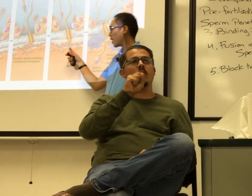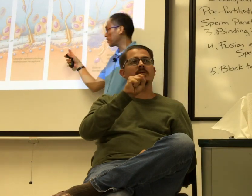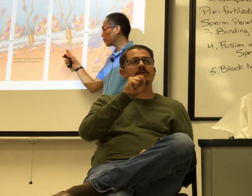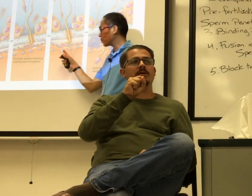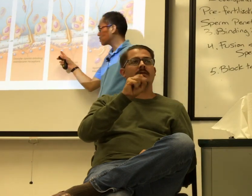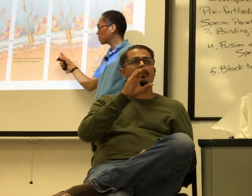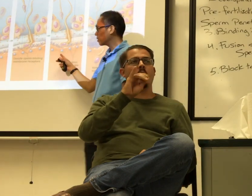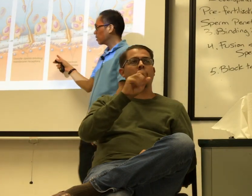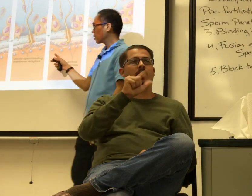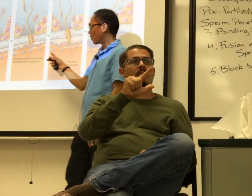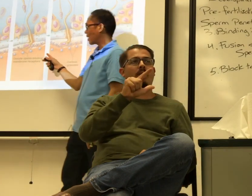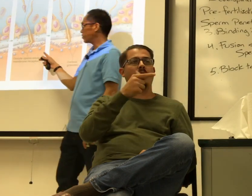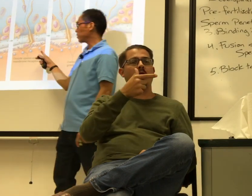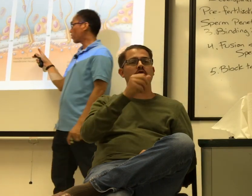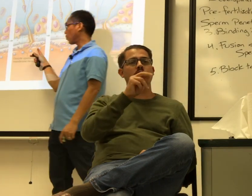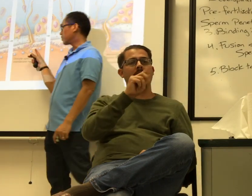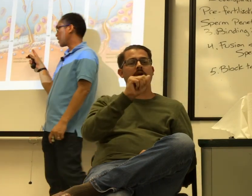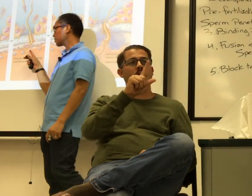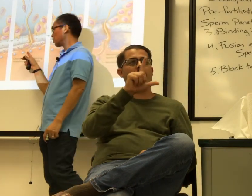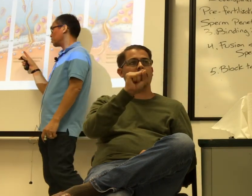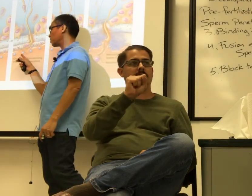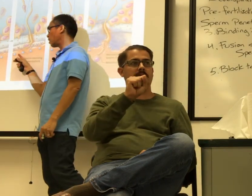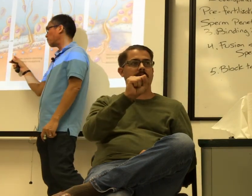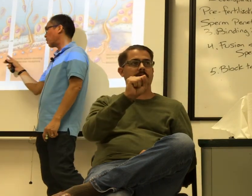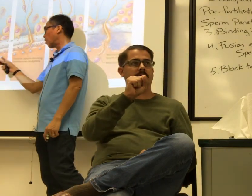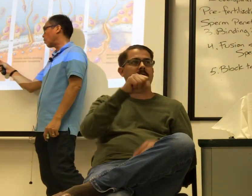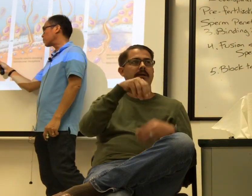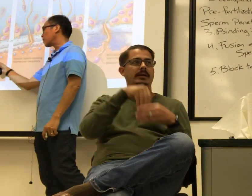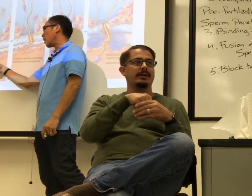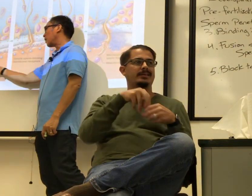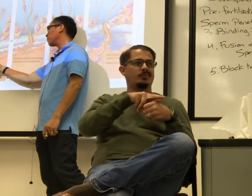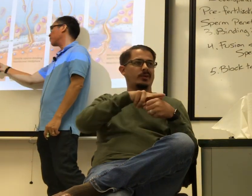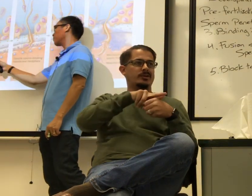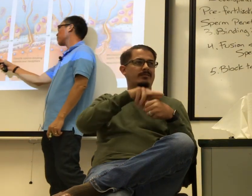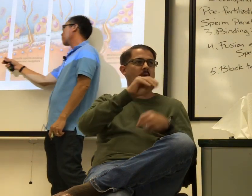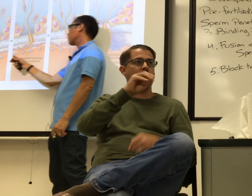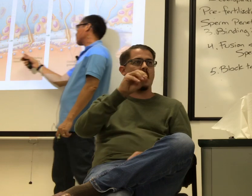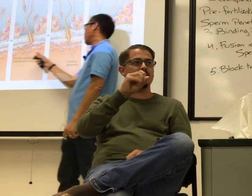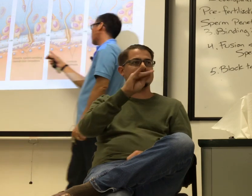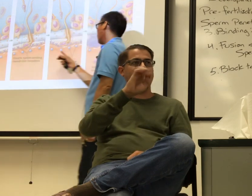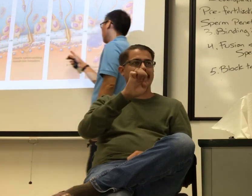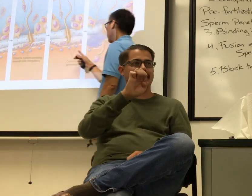cortical granules in the cortex region of the oocyte.